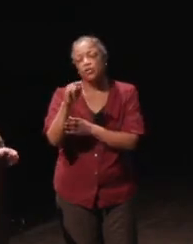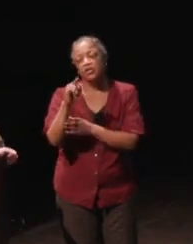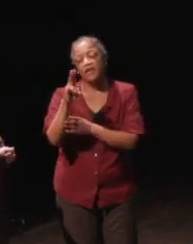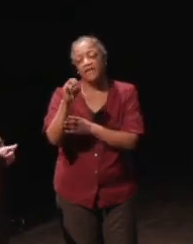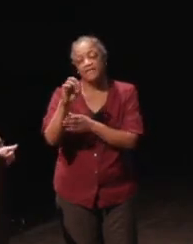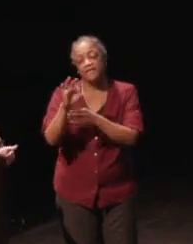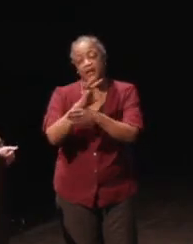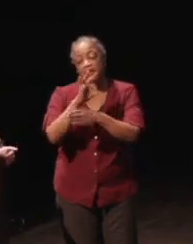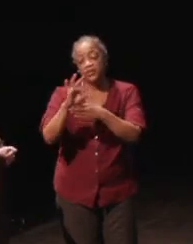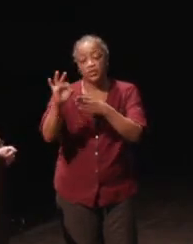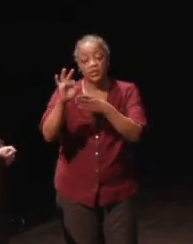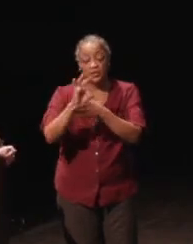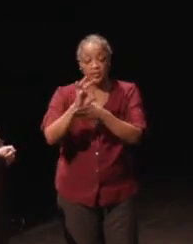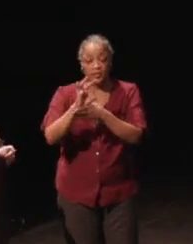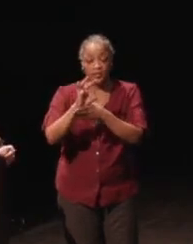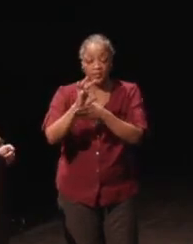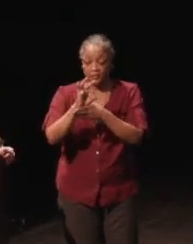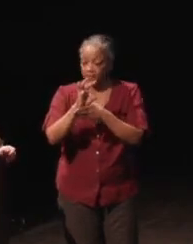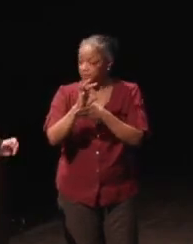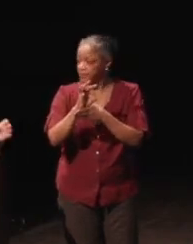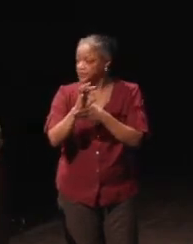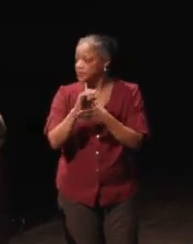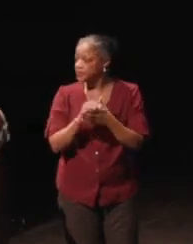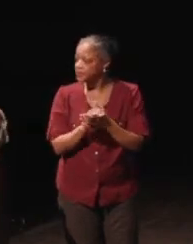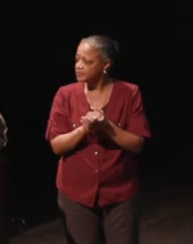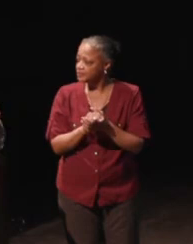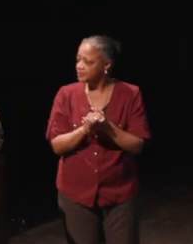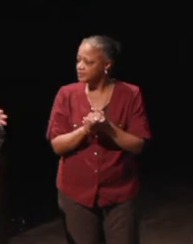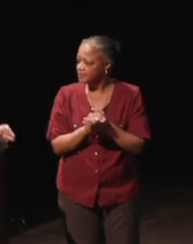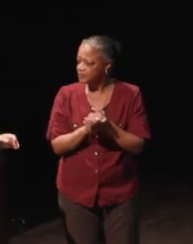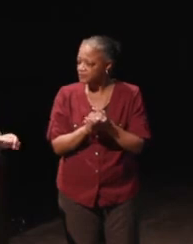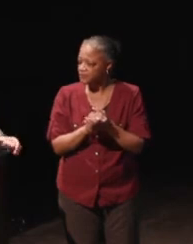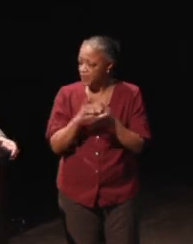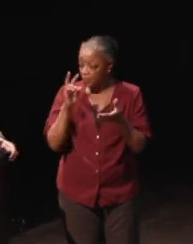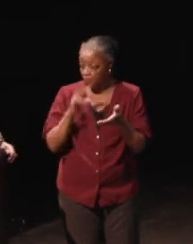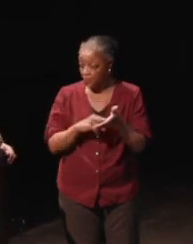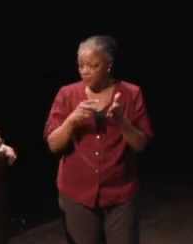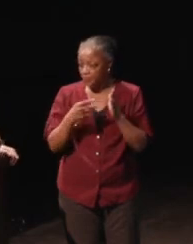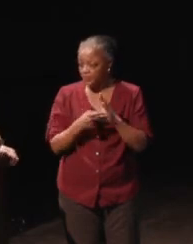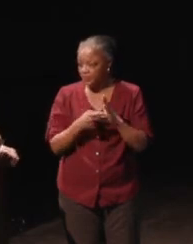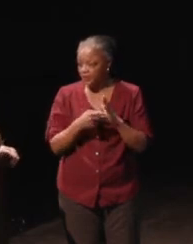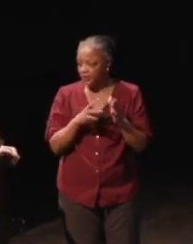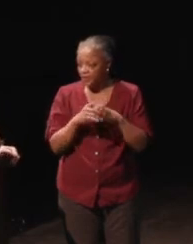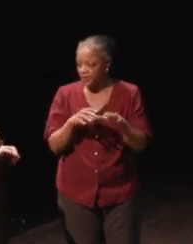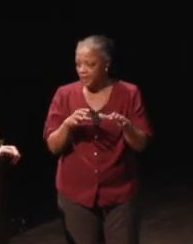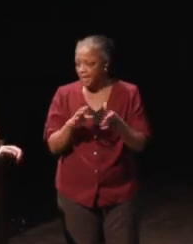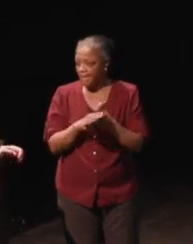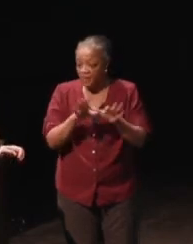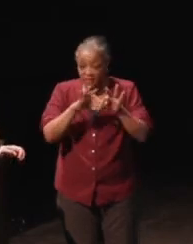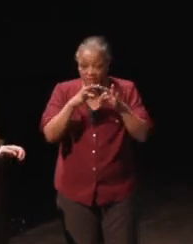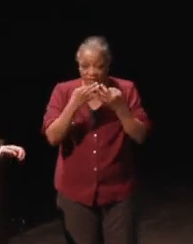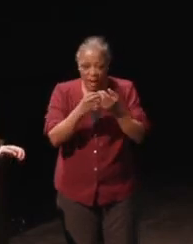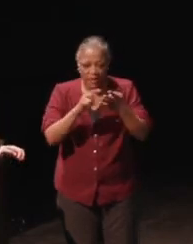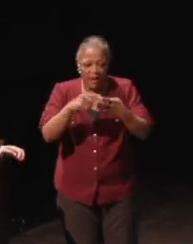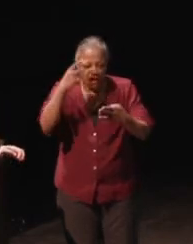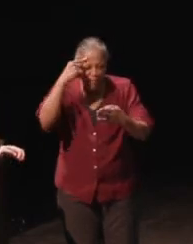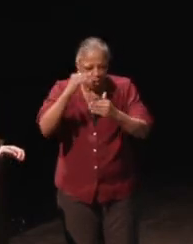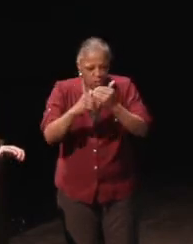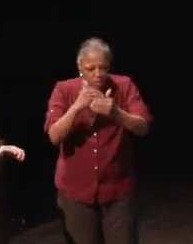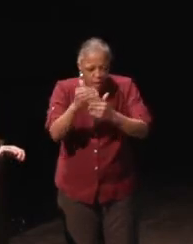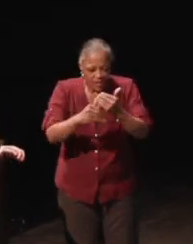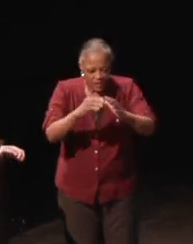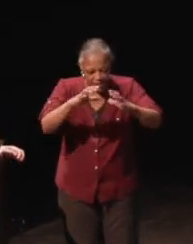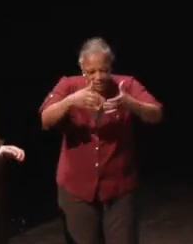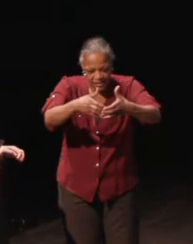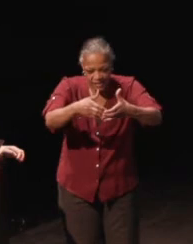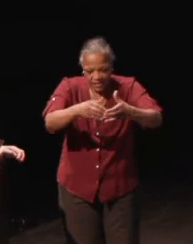we're thinking about executive function, that we define that as a family of mental processes